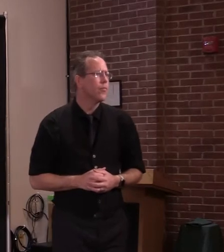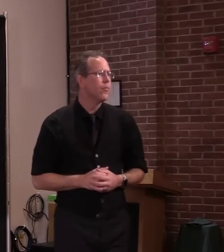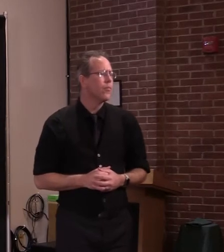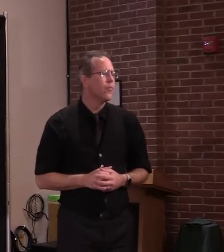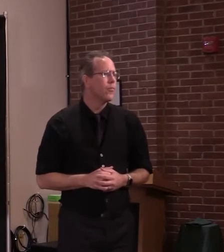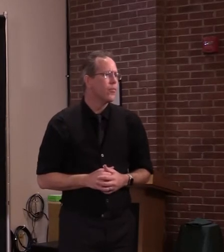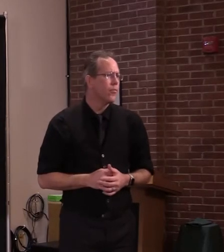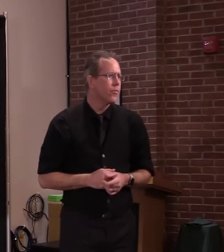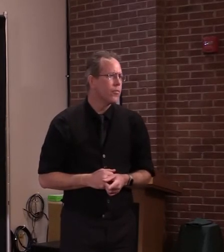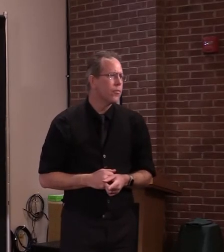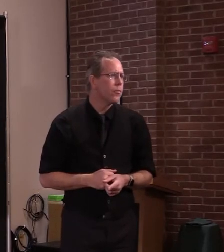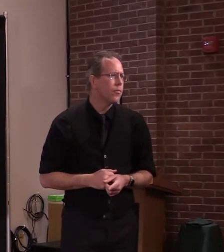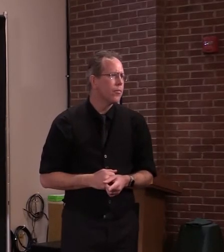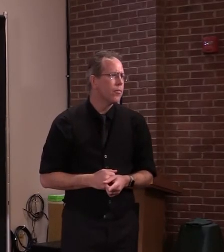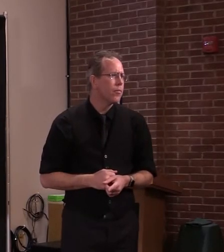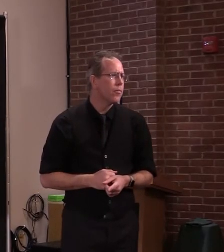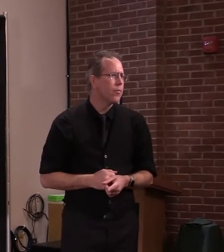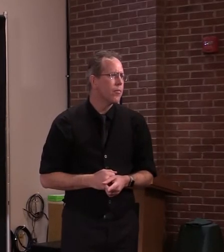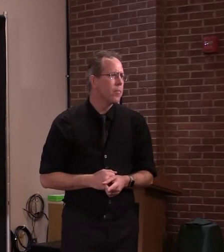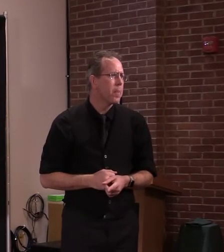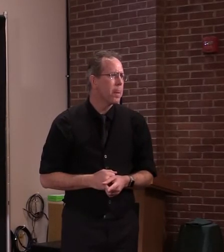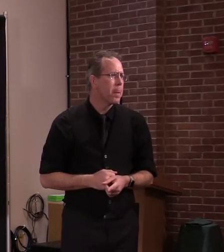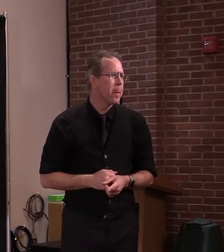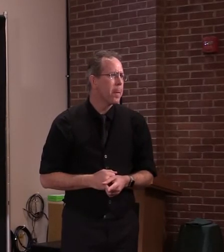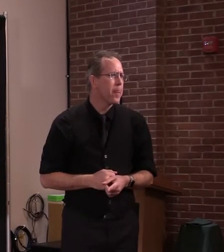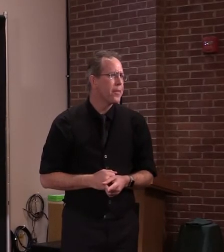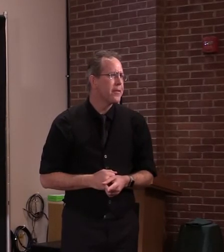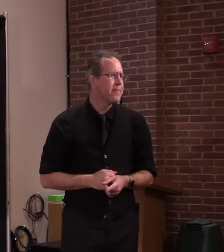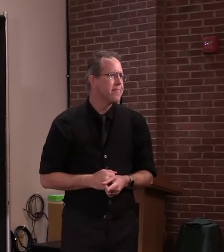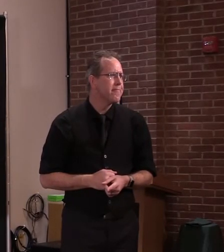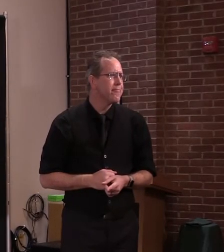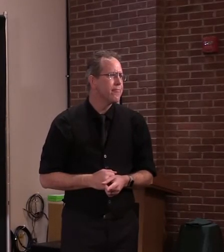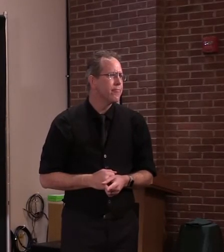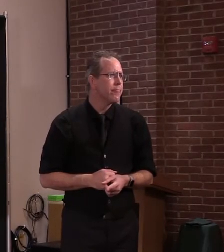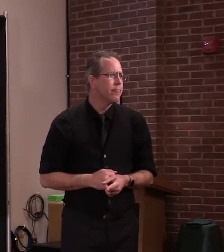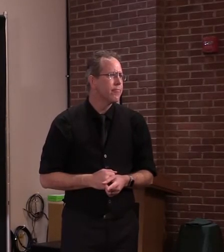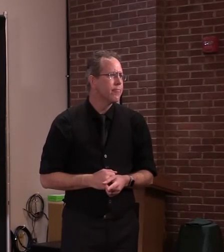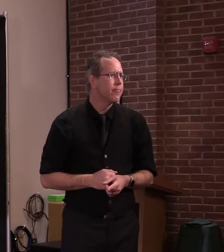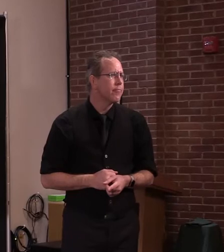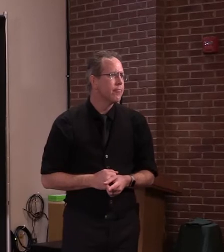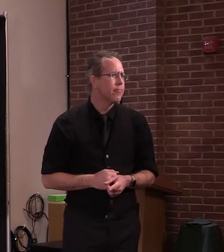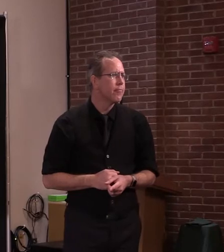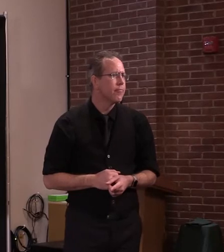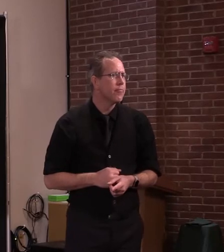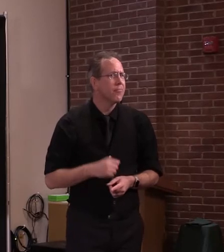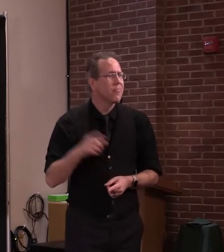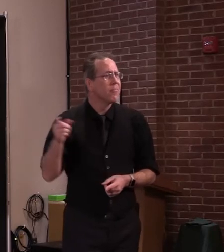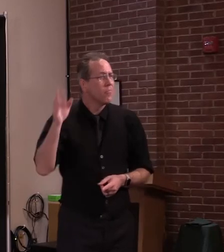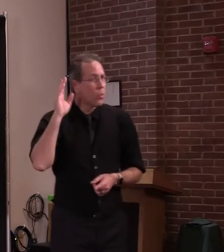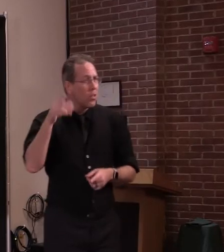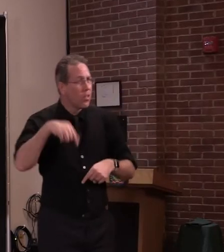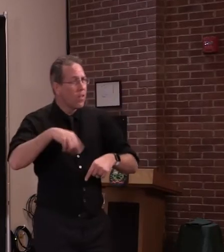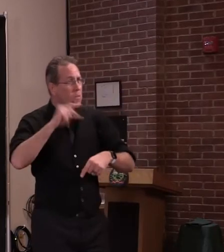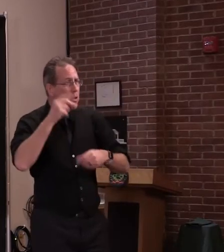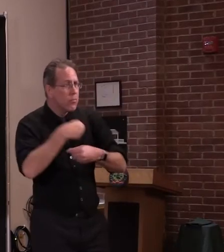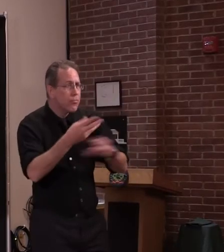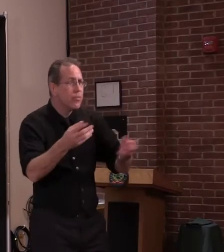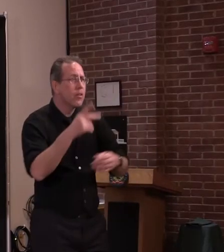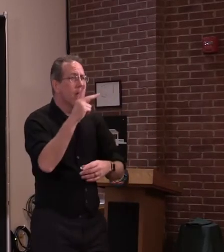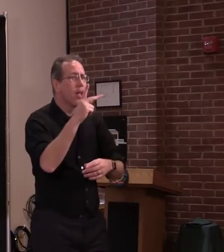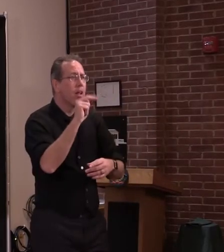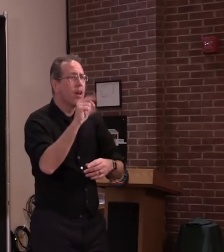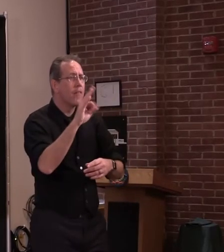the state would be providing high-quality KN95 or N94 masks to the public. And I heard someone mention